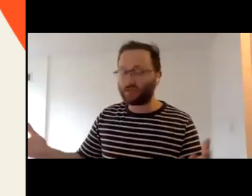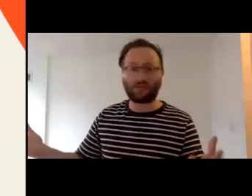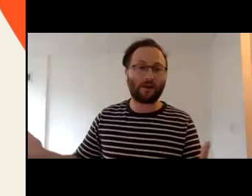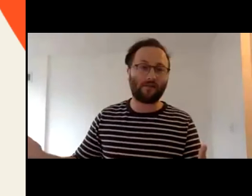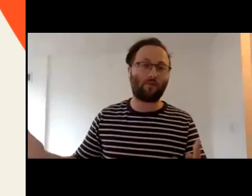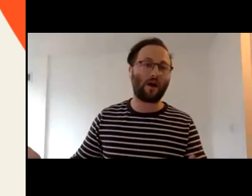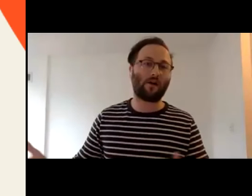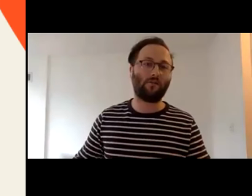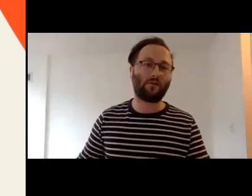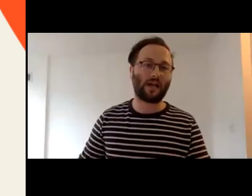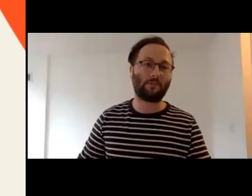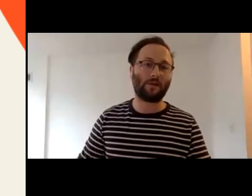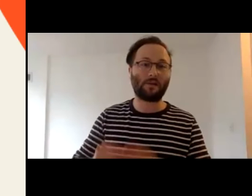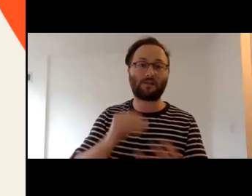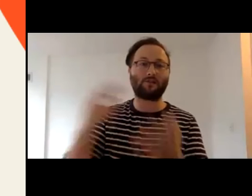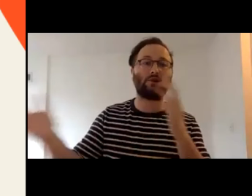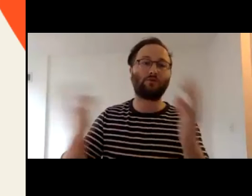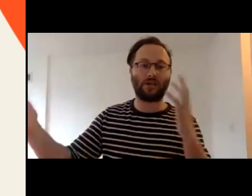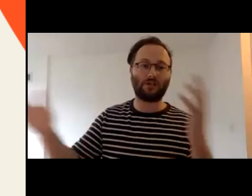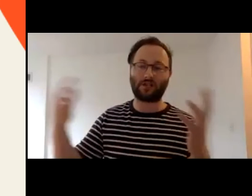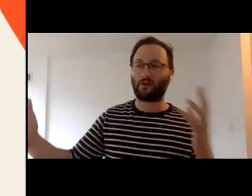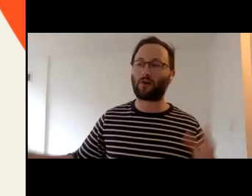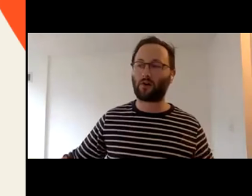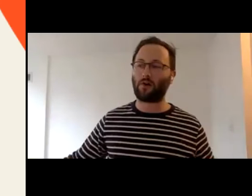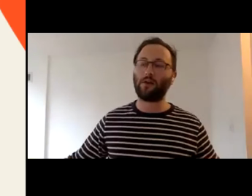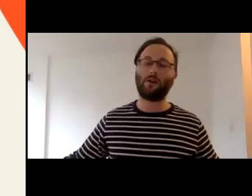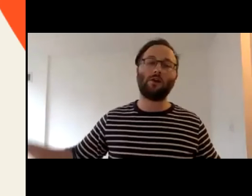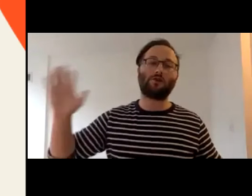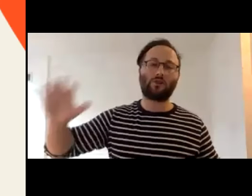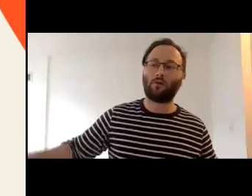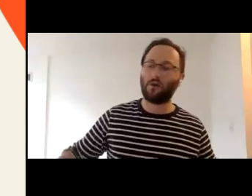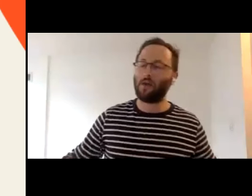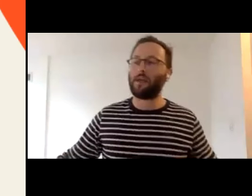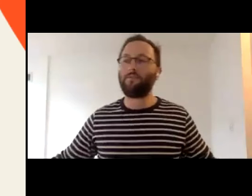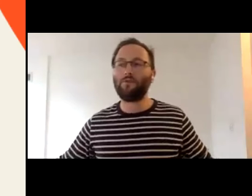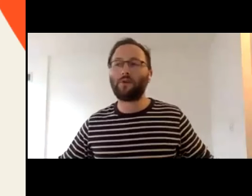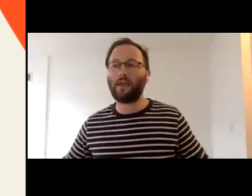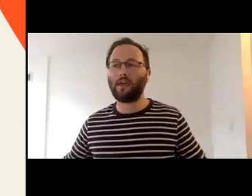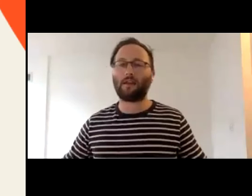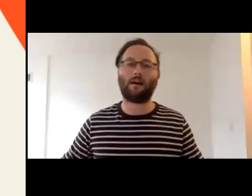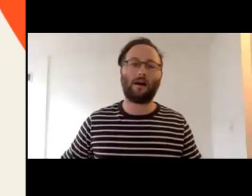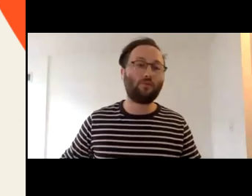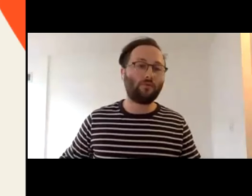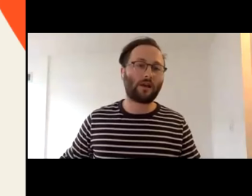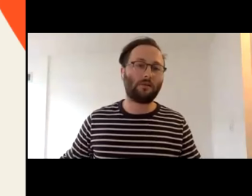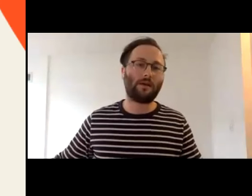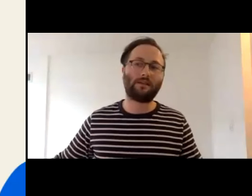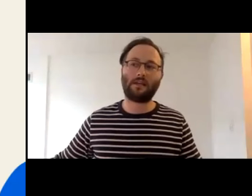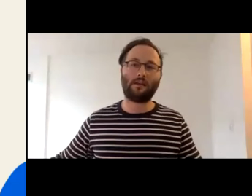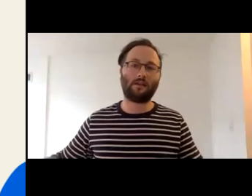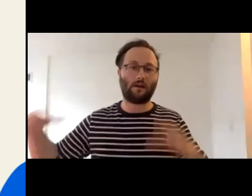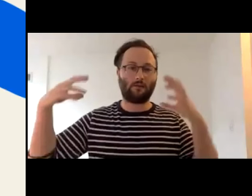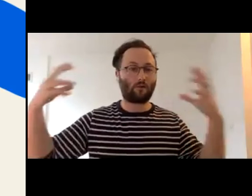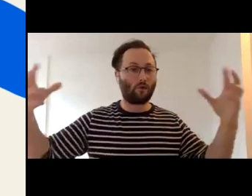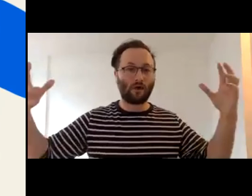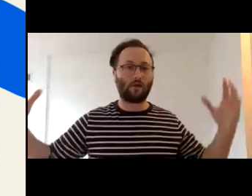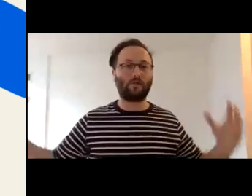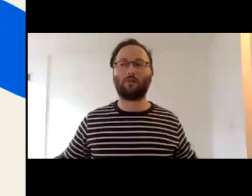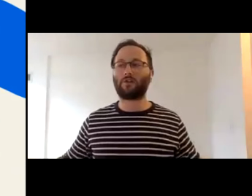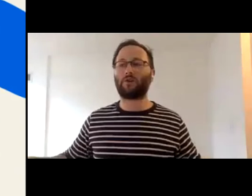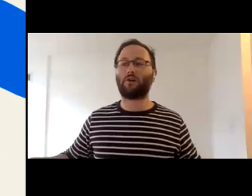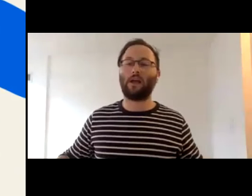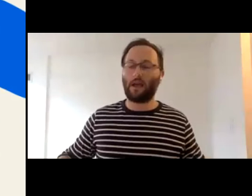is just not even aware of what's happening because there's no changes that are occurring. So if you can, I would recommend taking a recording